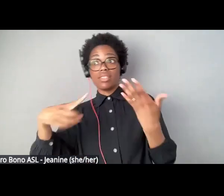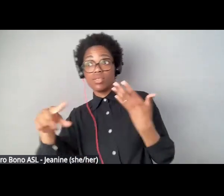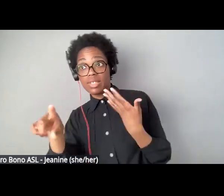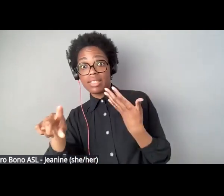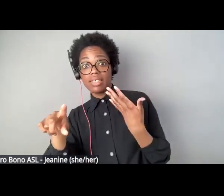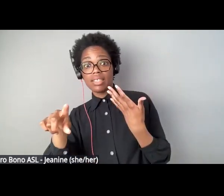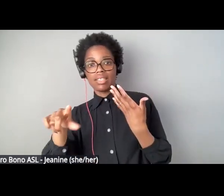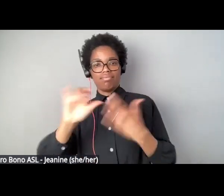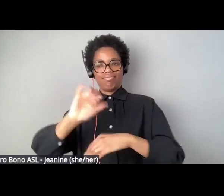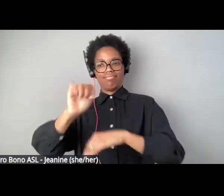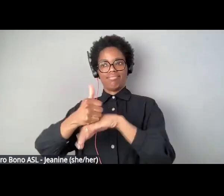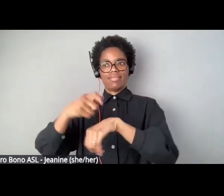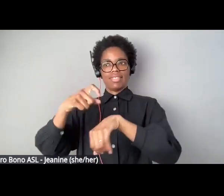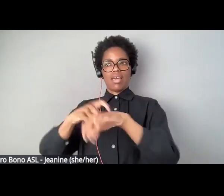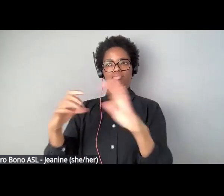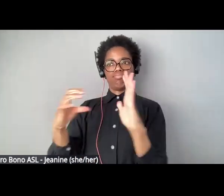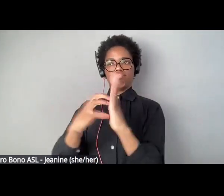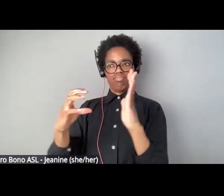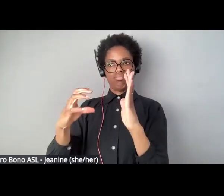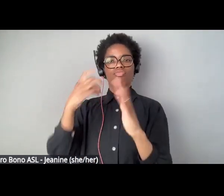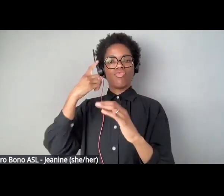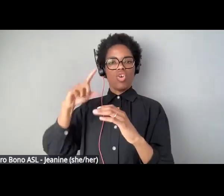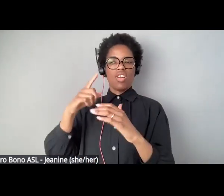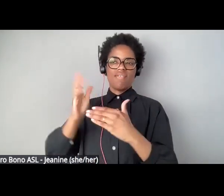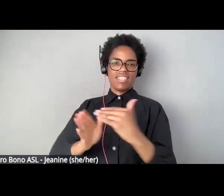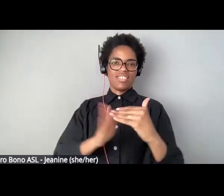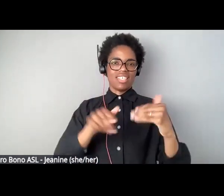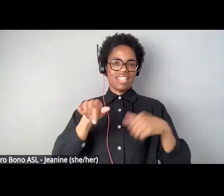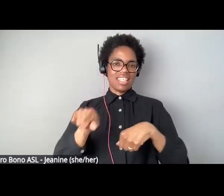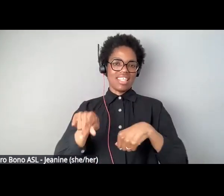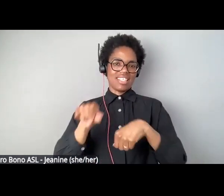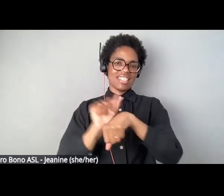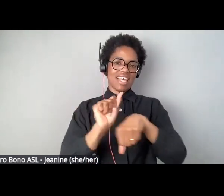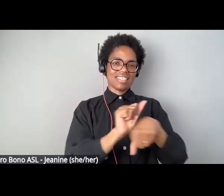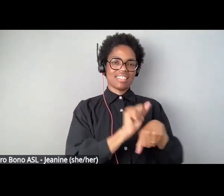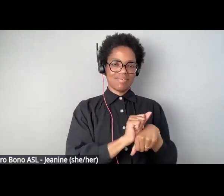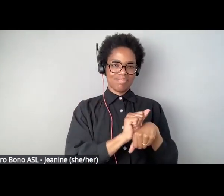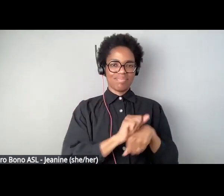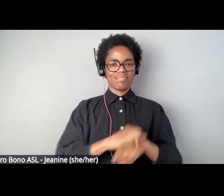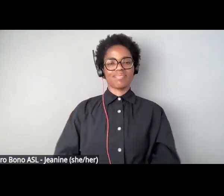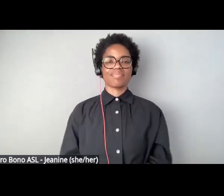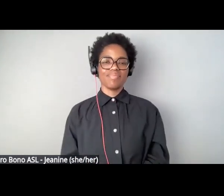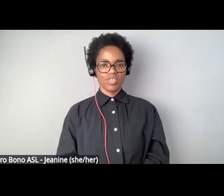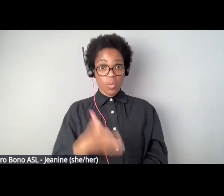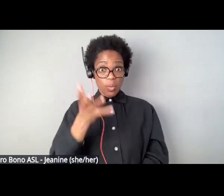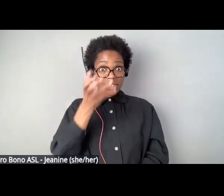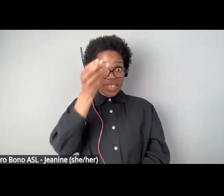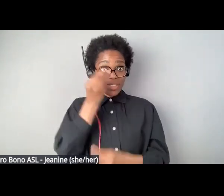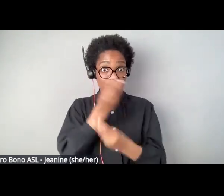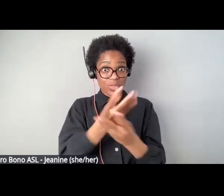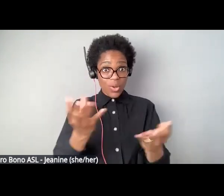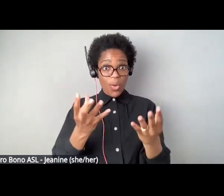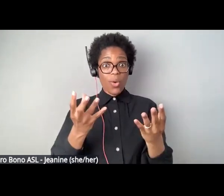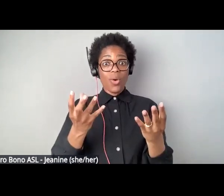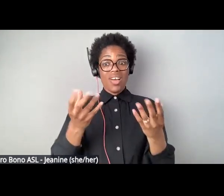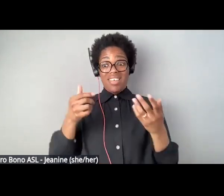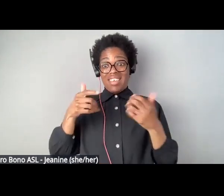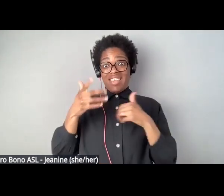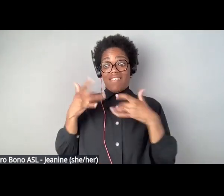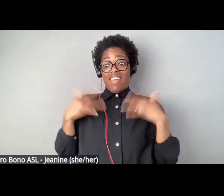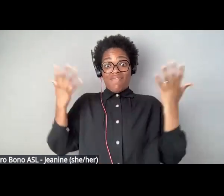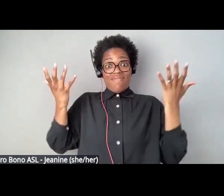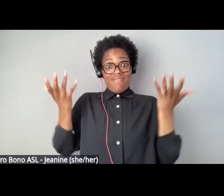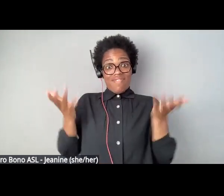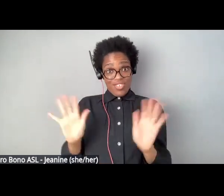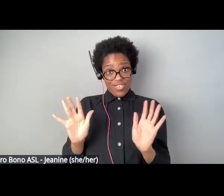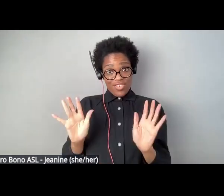task. This video, as with most things on HowlRound, will be rewatchable on this page after the event. It's a